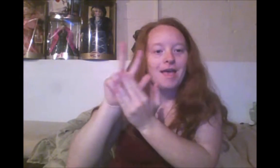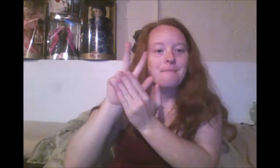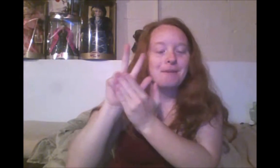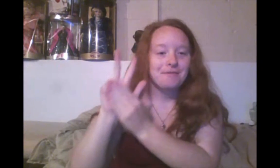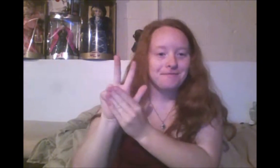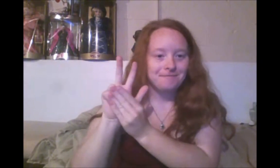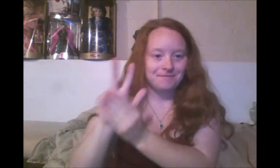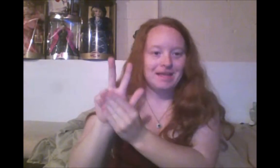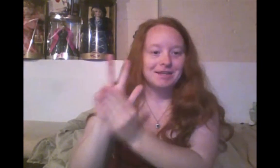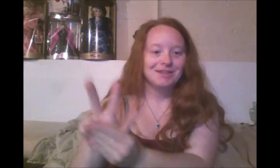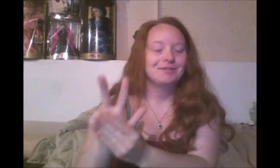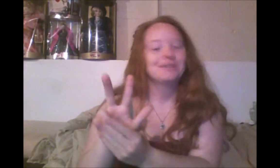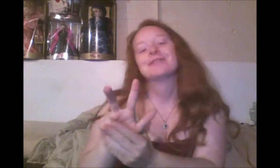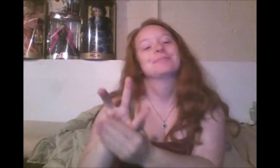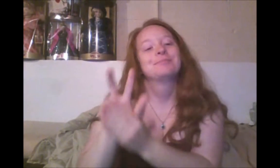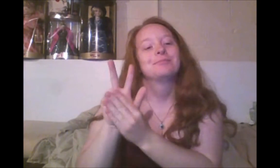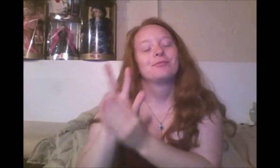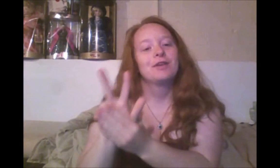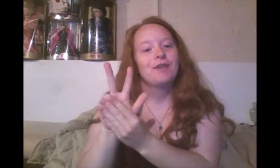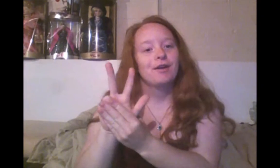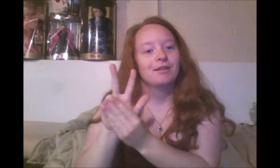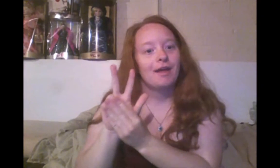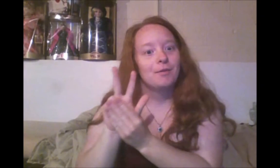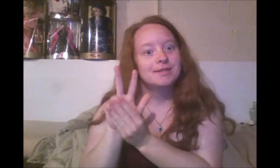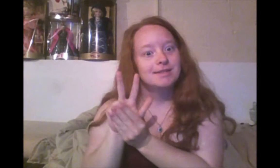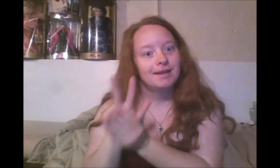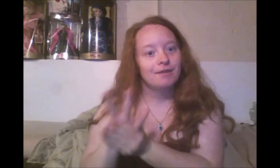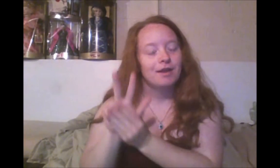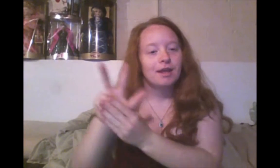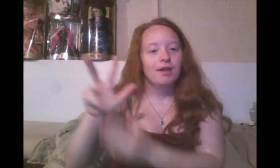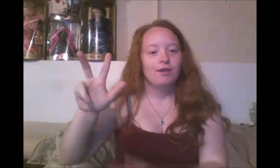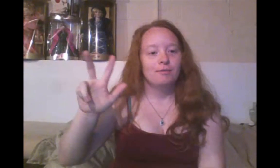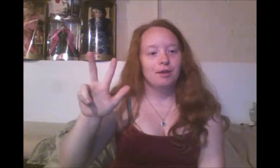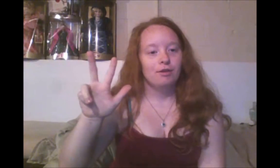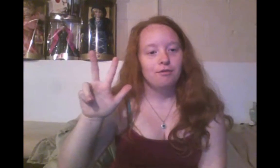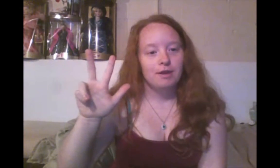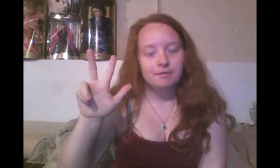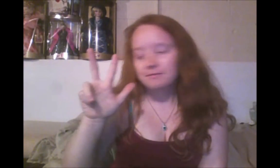My index or ring finger does not want to stay down. You make a 3.